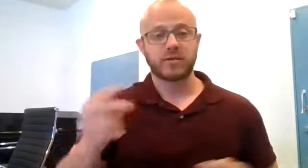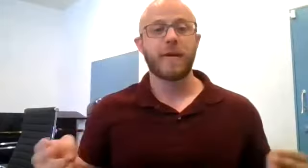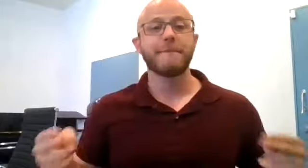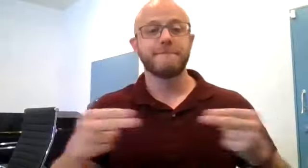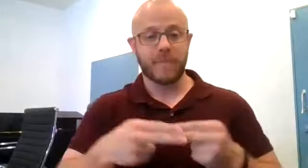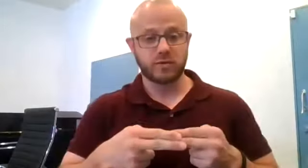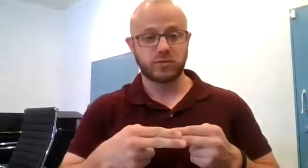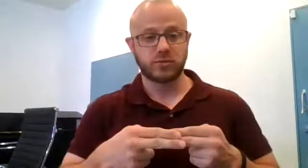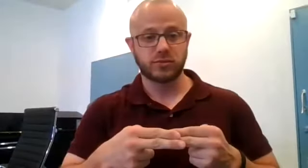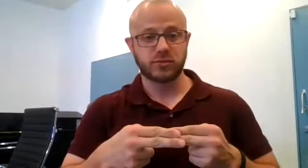So belt.